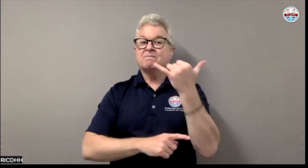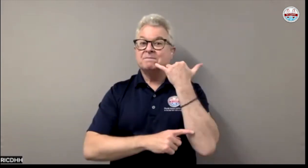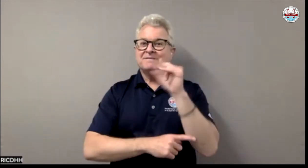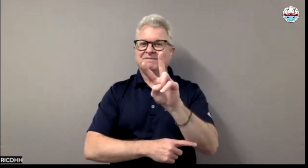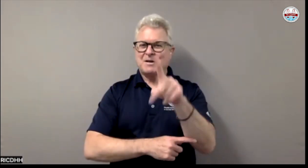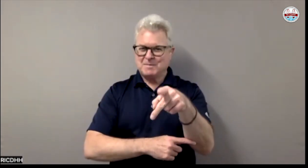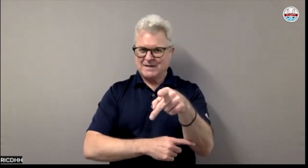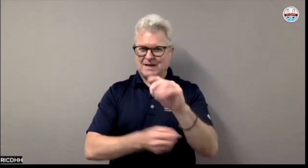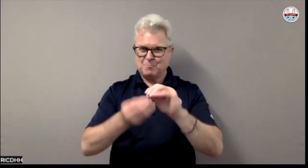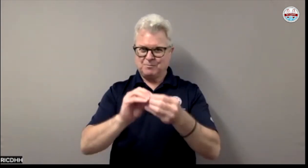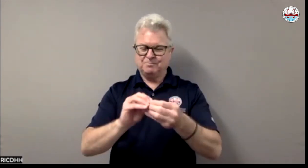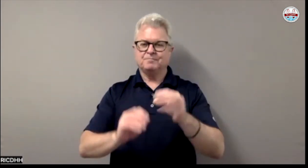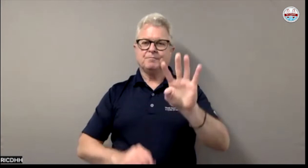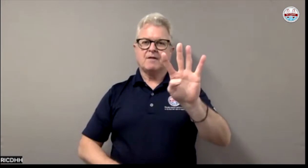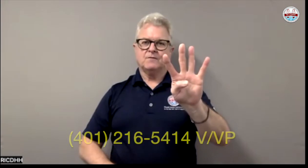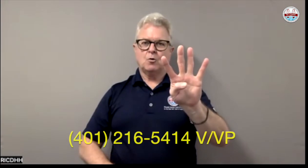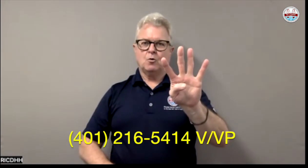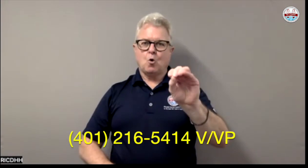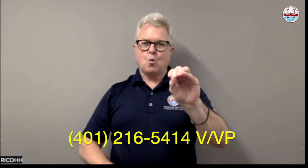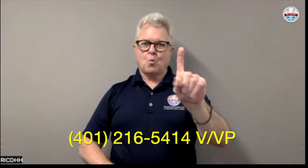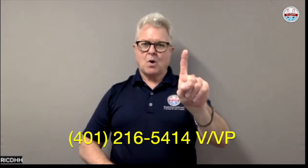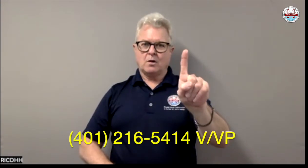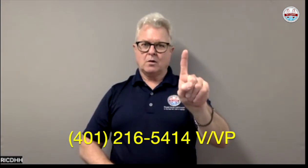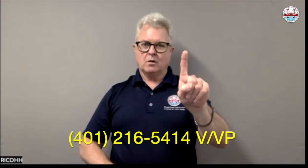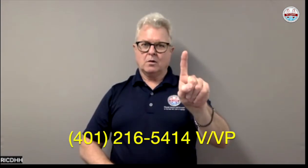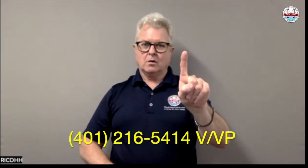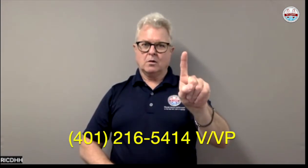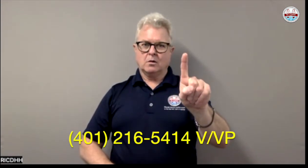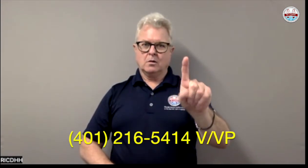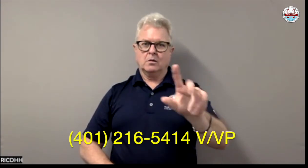My email address, or my video phone number is